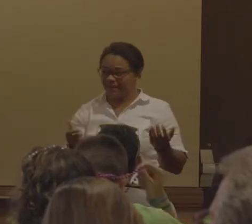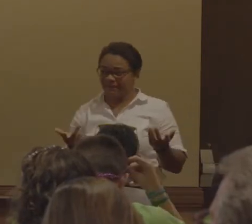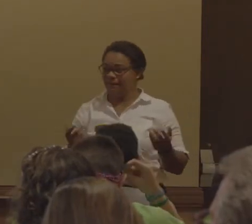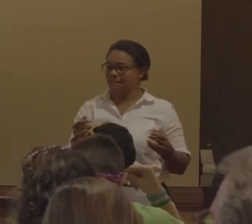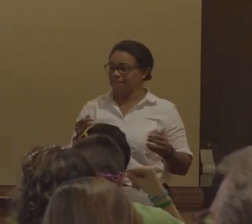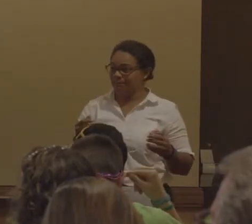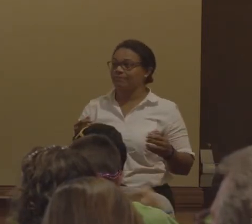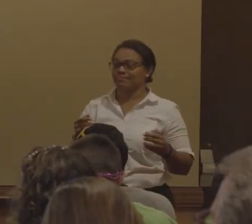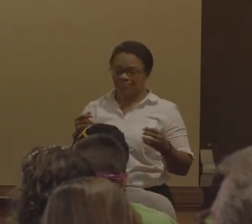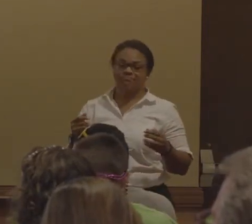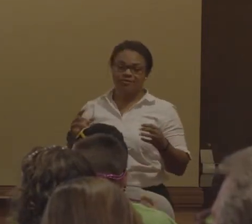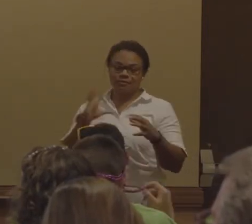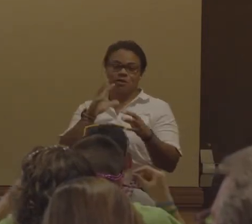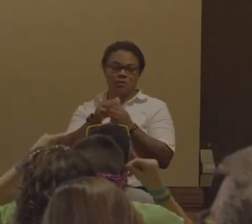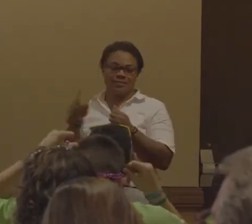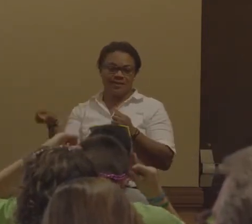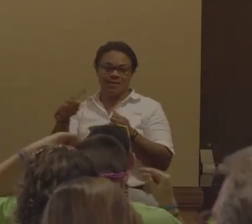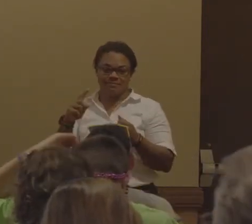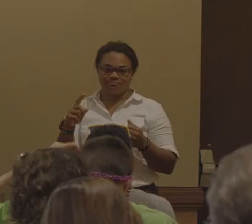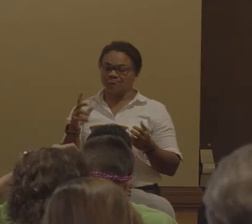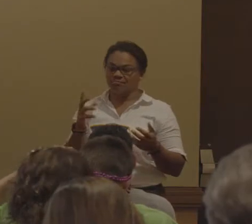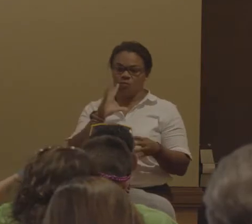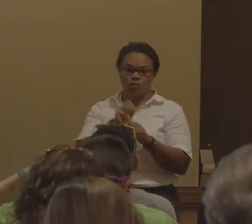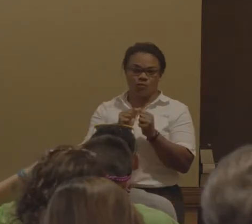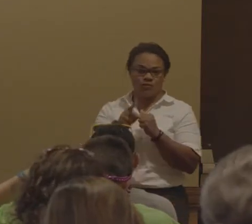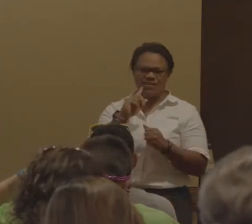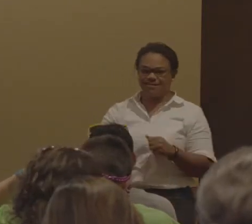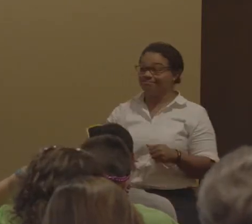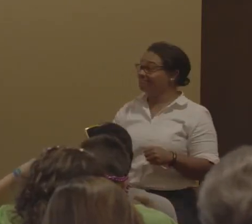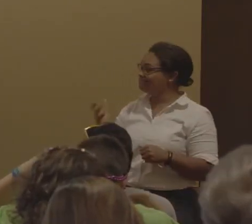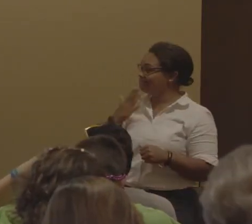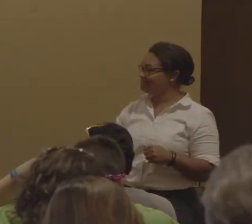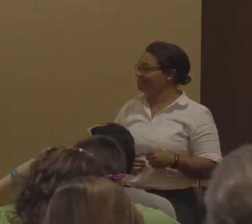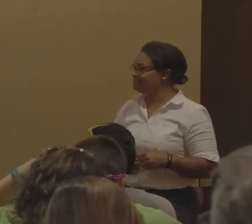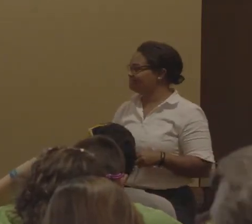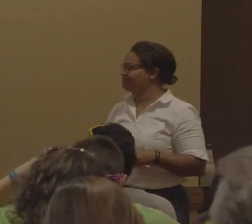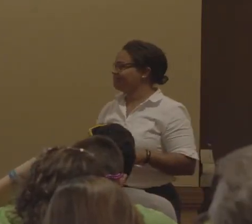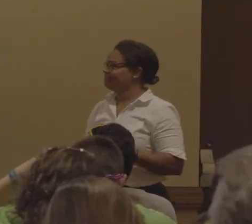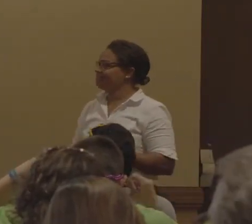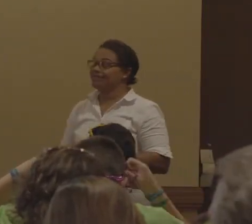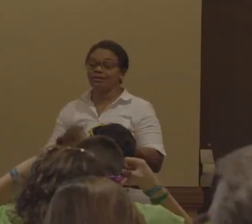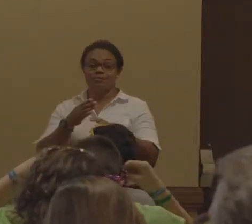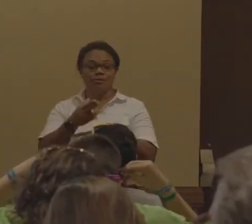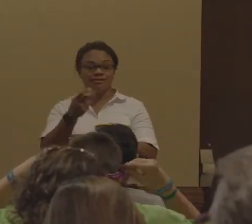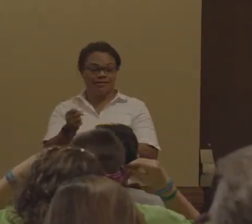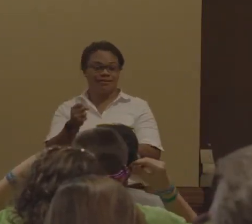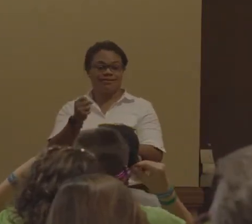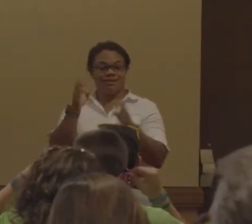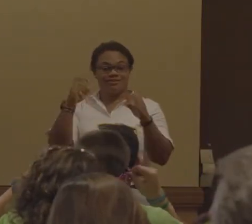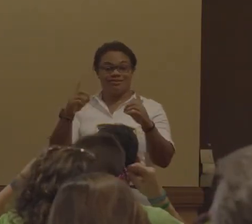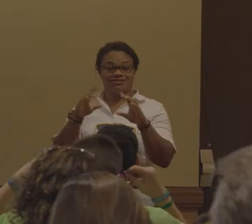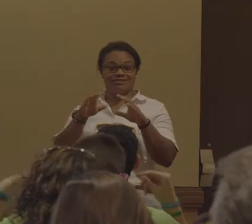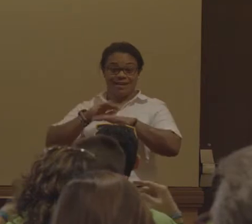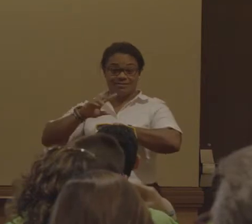Well, talk to them, and they'll give you more information on that. Thank you. The post-secondary education counseling, this